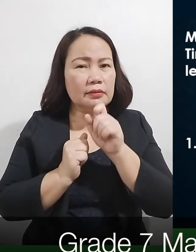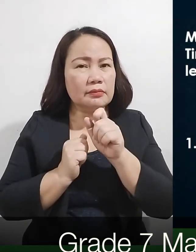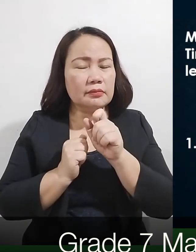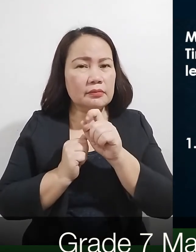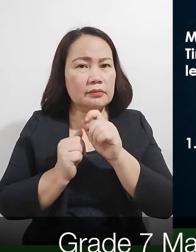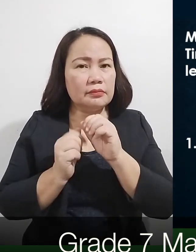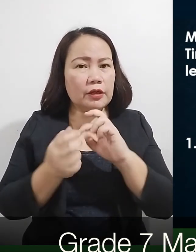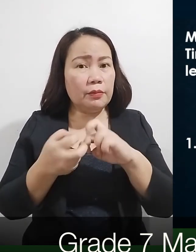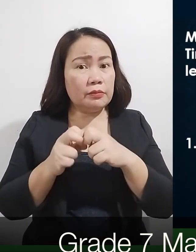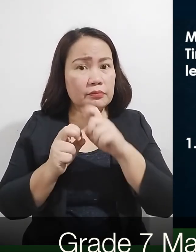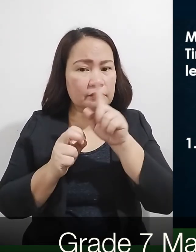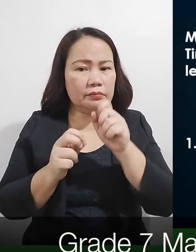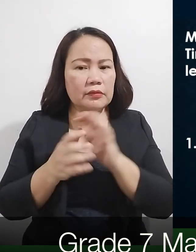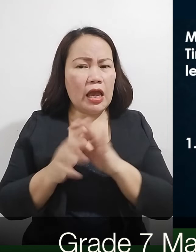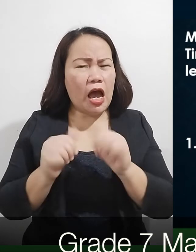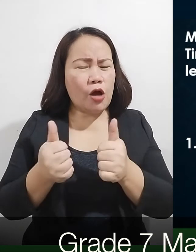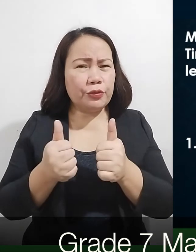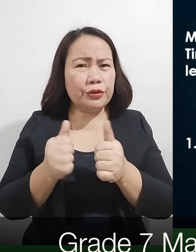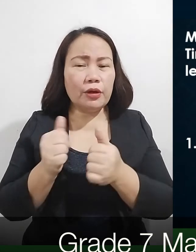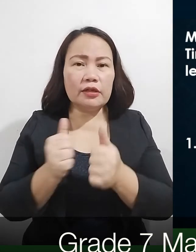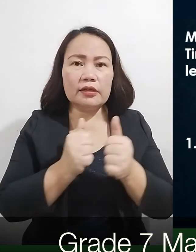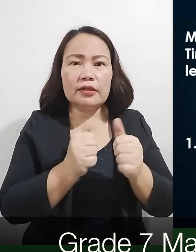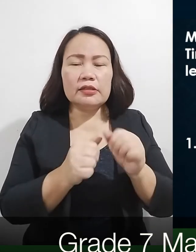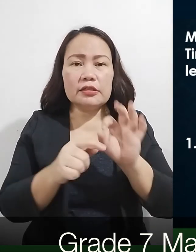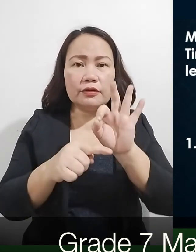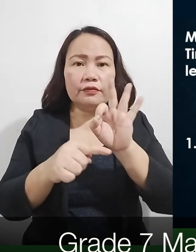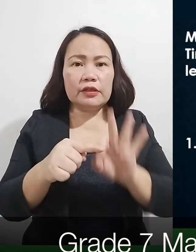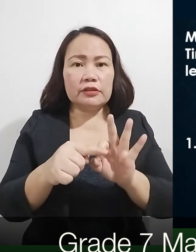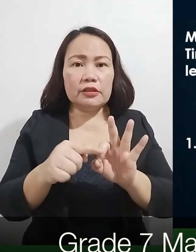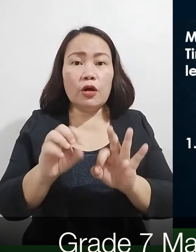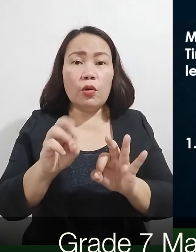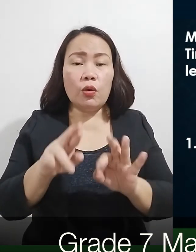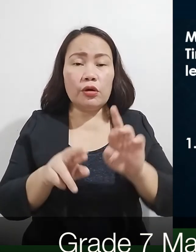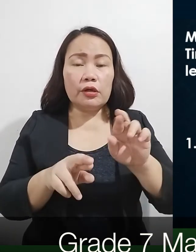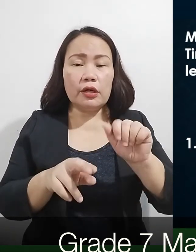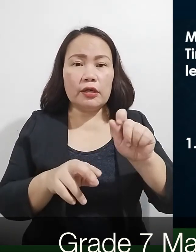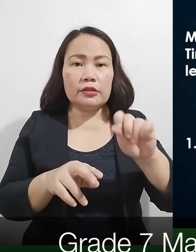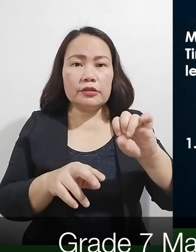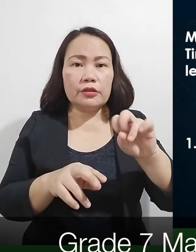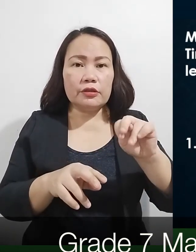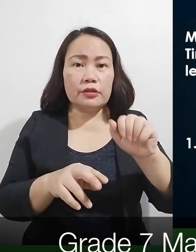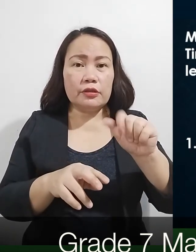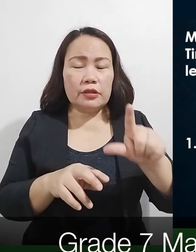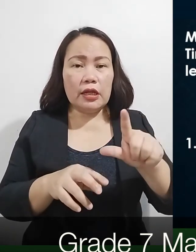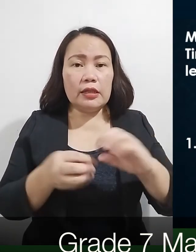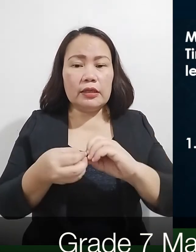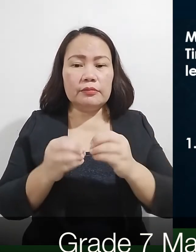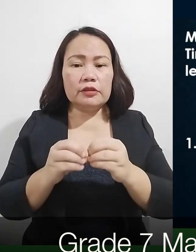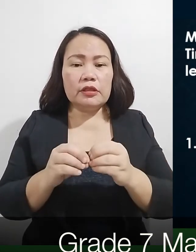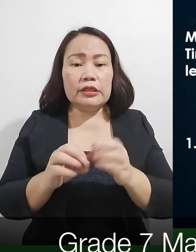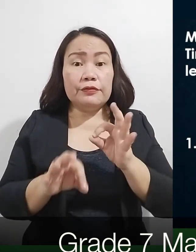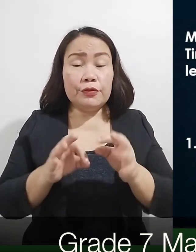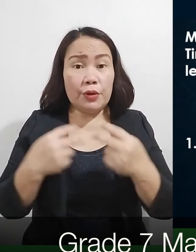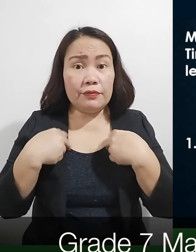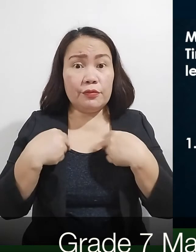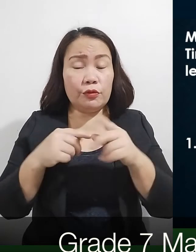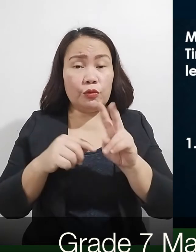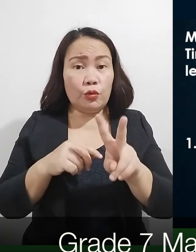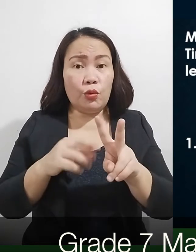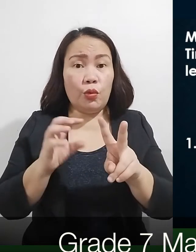problem na to? How are you gonna arrange the fractions or rational numbers if you have 2 or